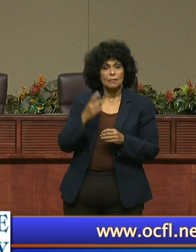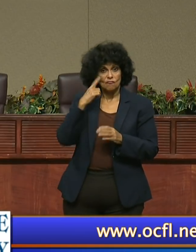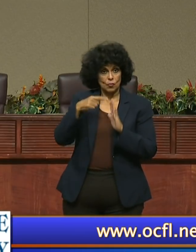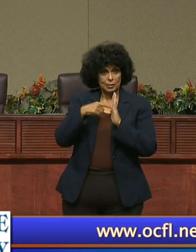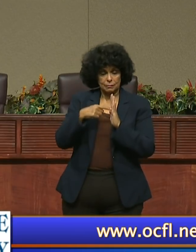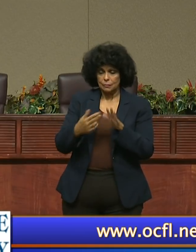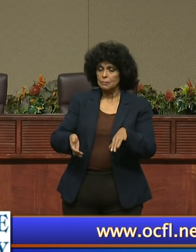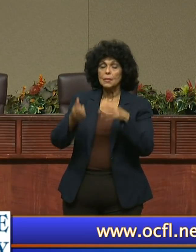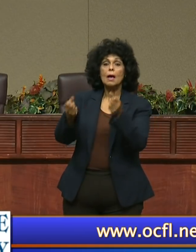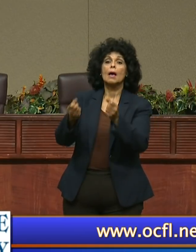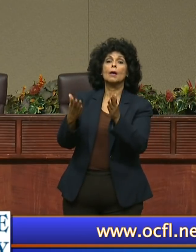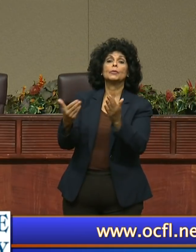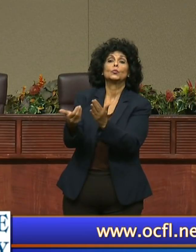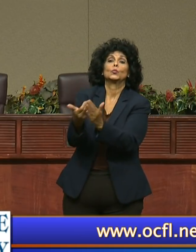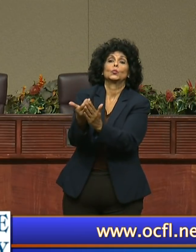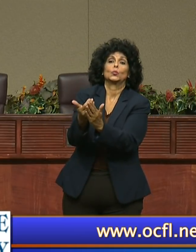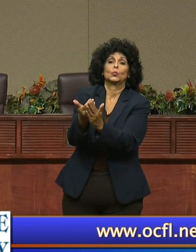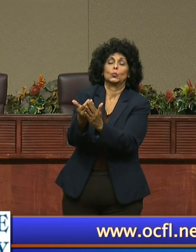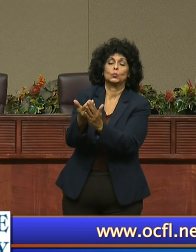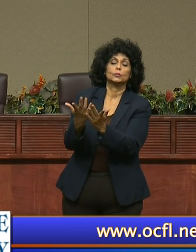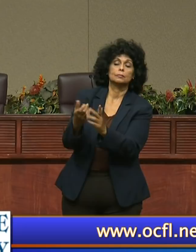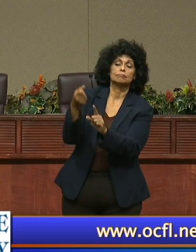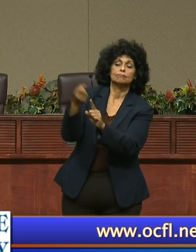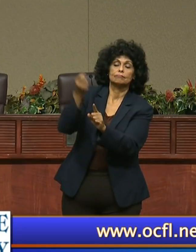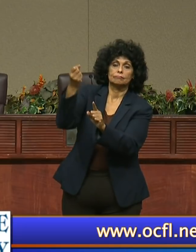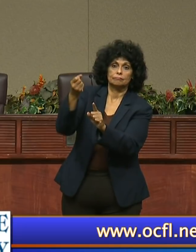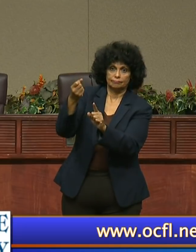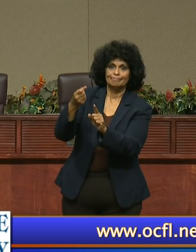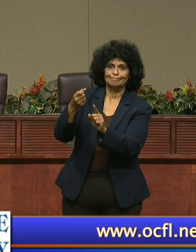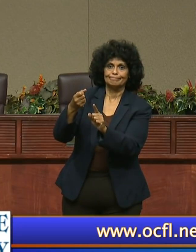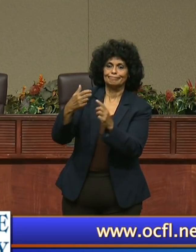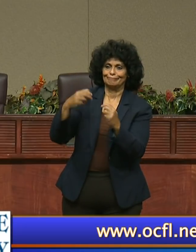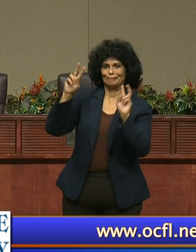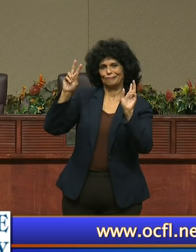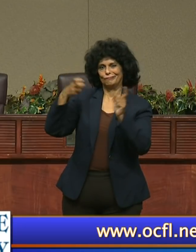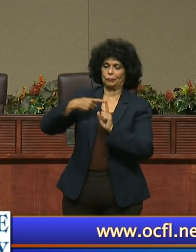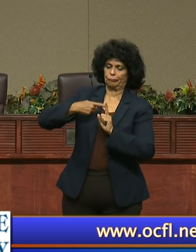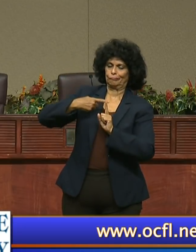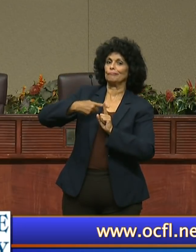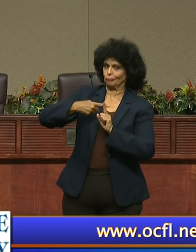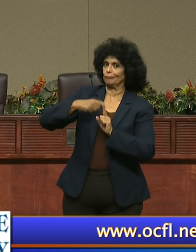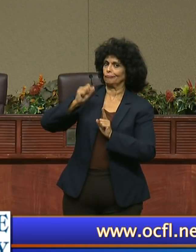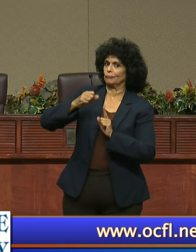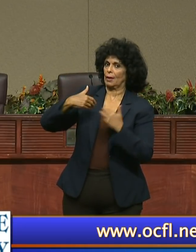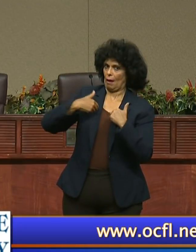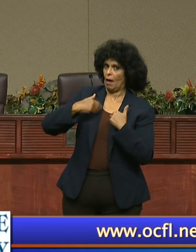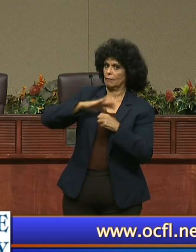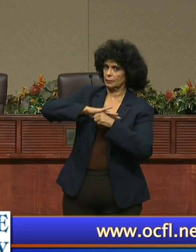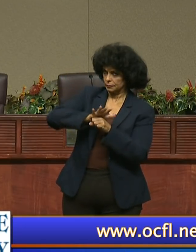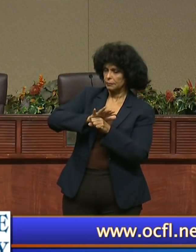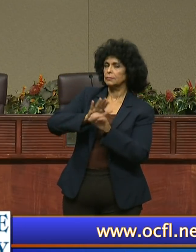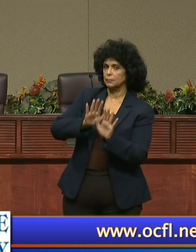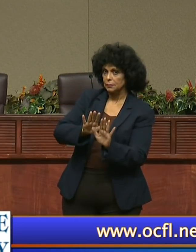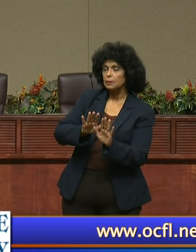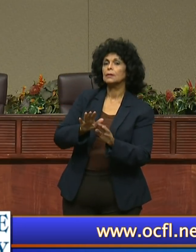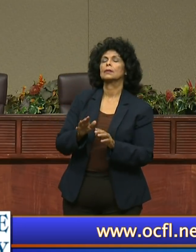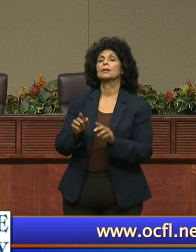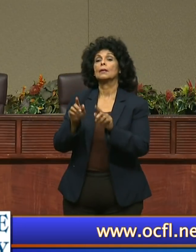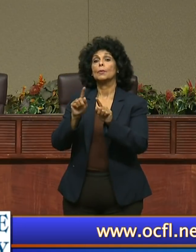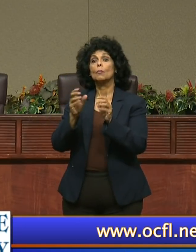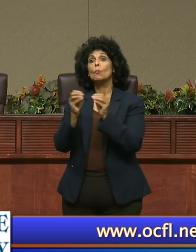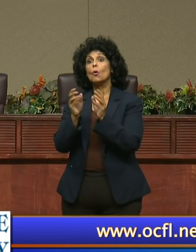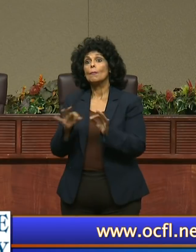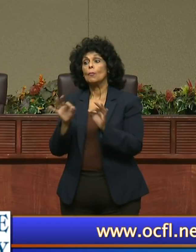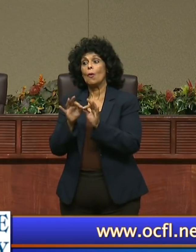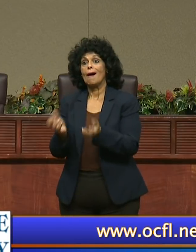occur within our community and the associated positivity rate, and perhaps more importantly is